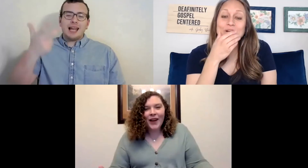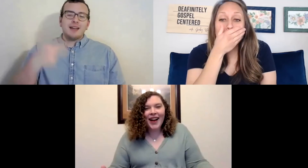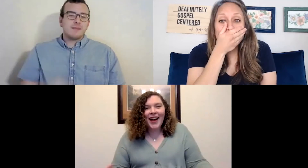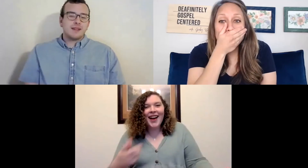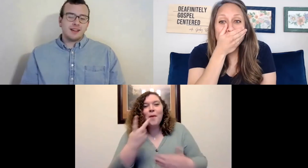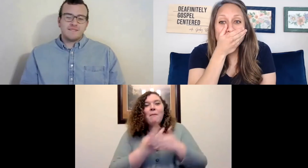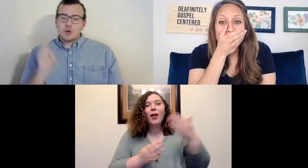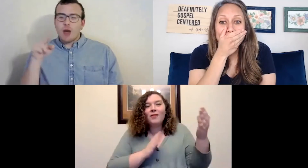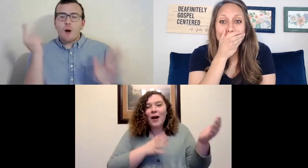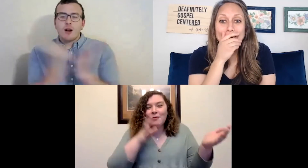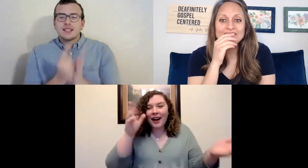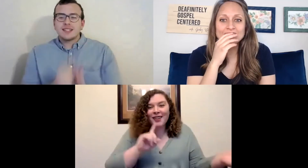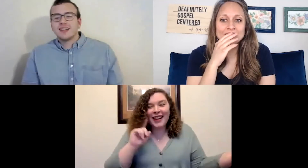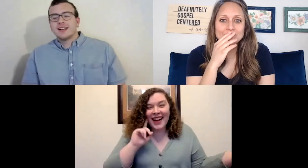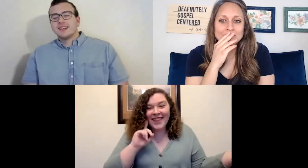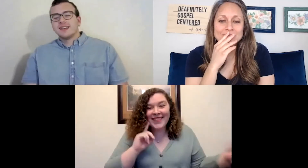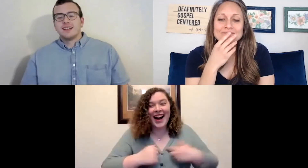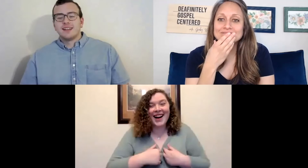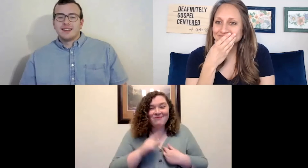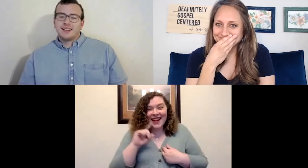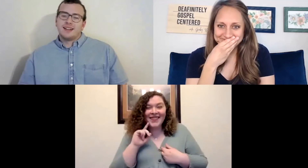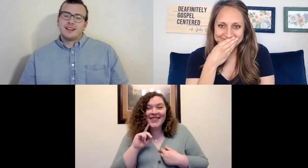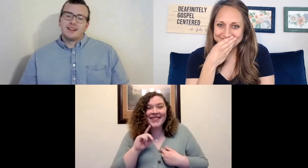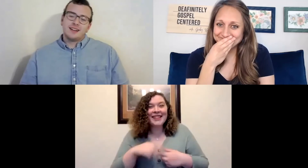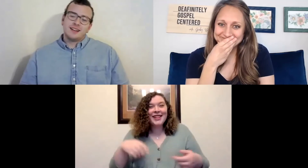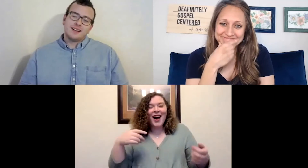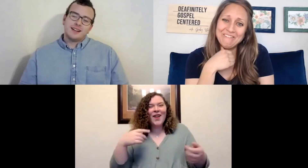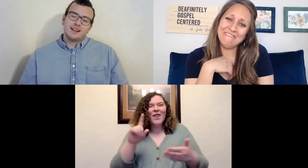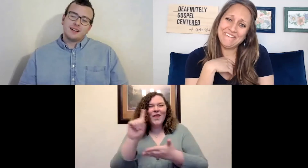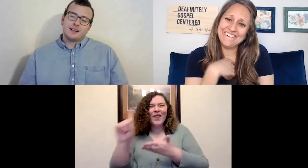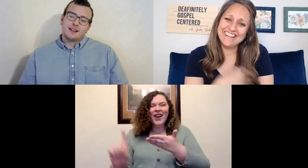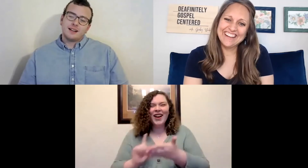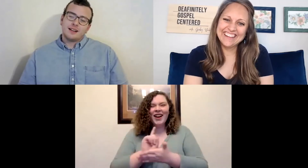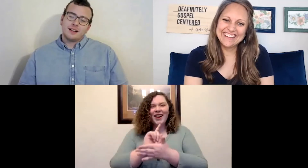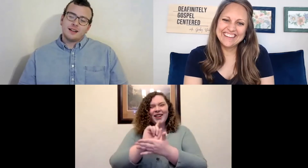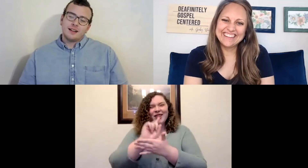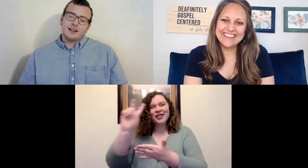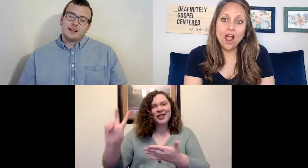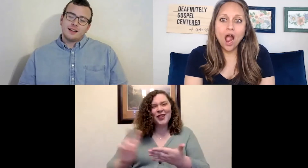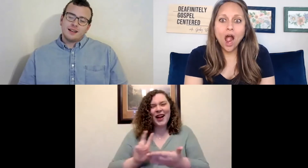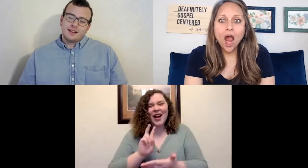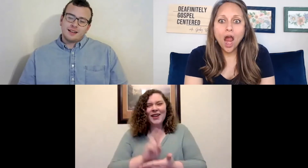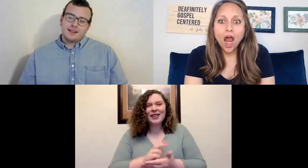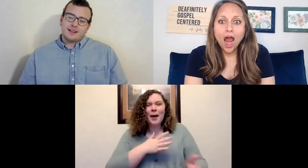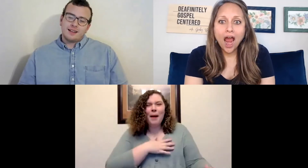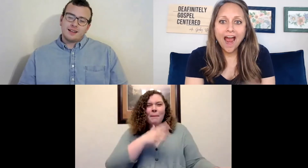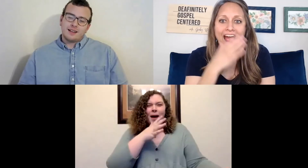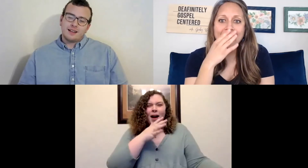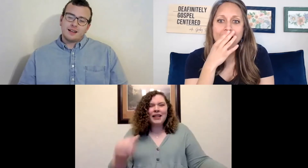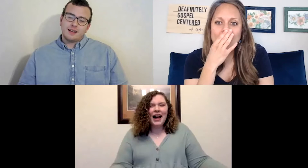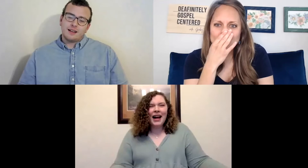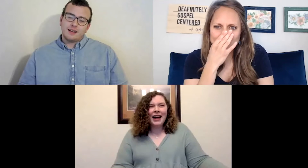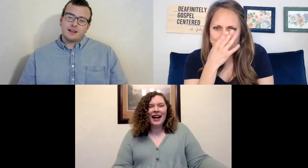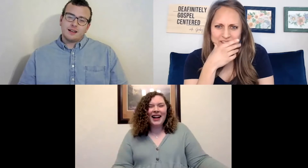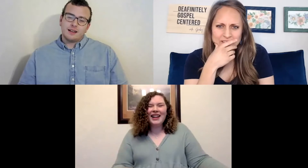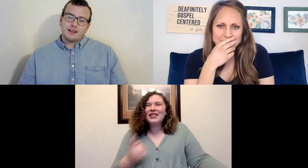no way for him to get out. And both of our parents are deaf, and I am deaf as well, right? So an hour went by, Oh then